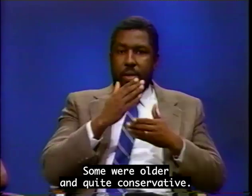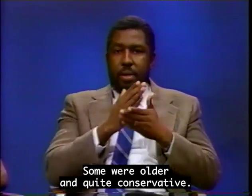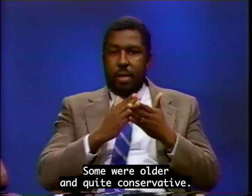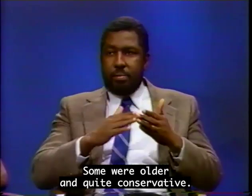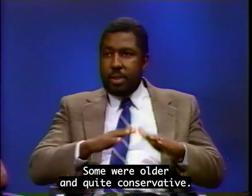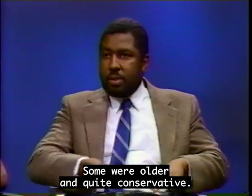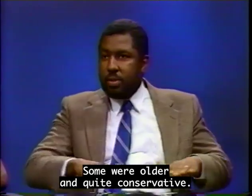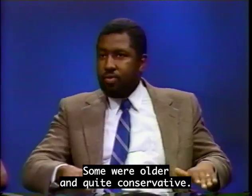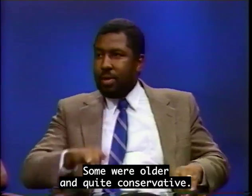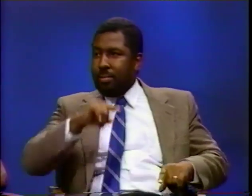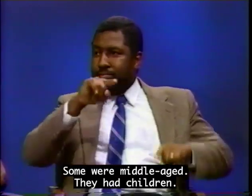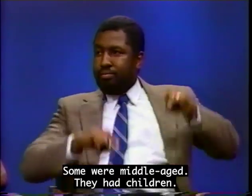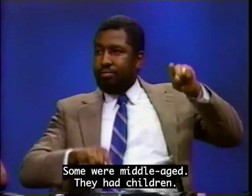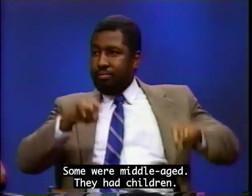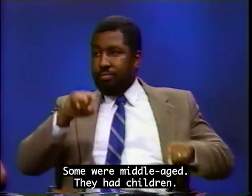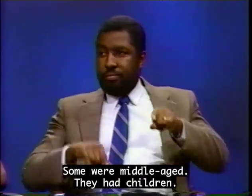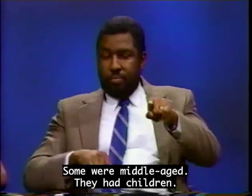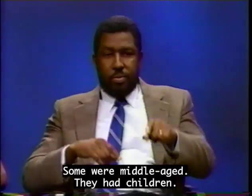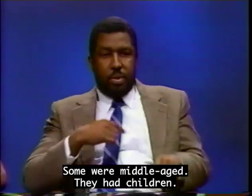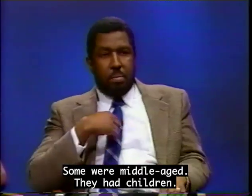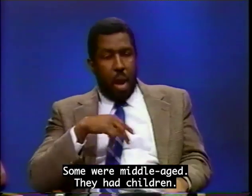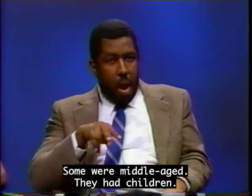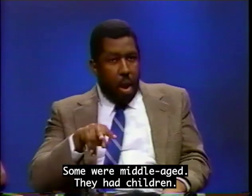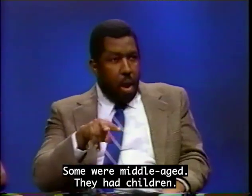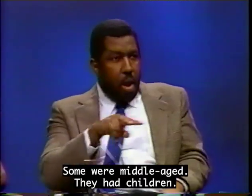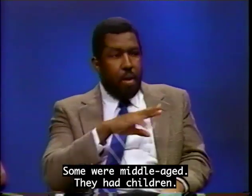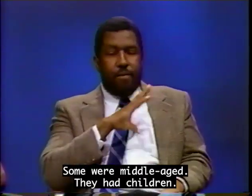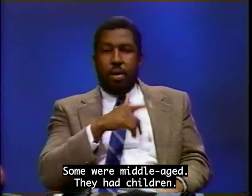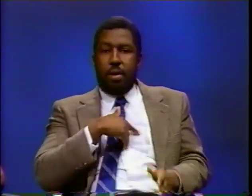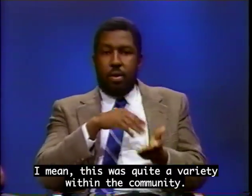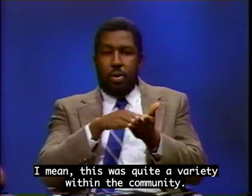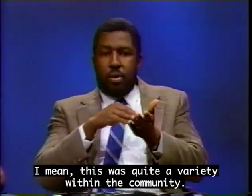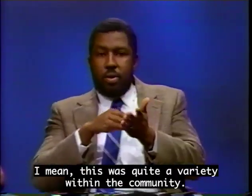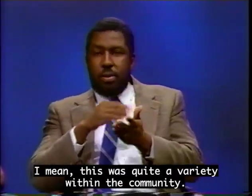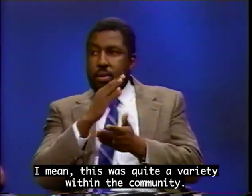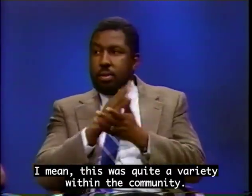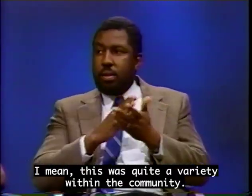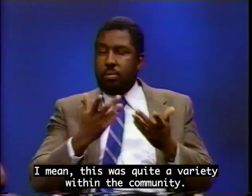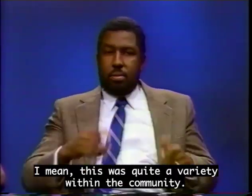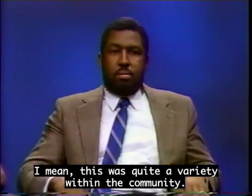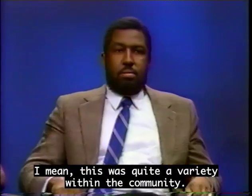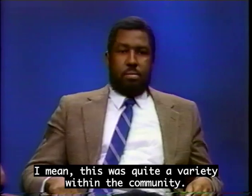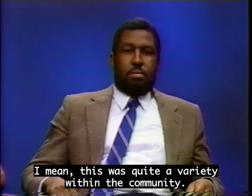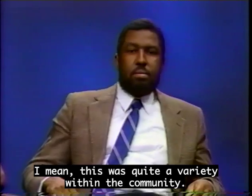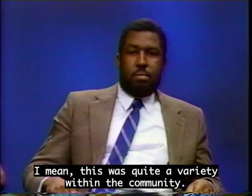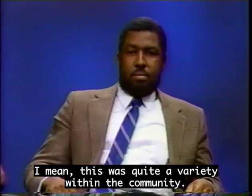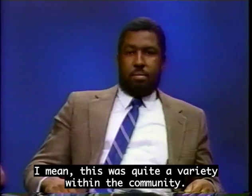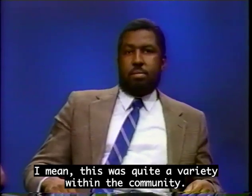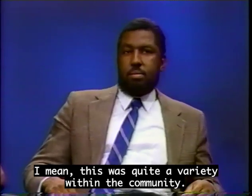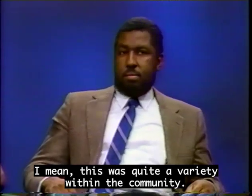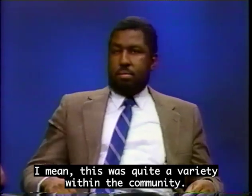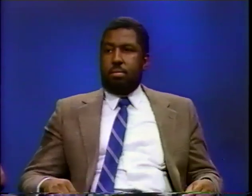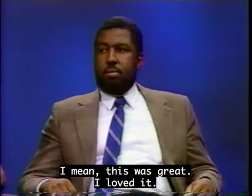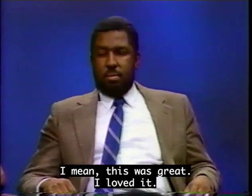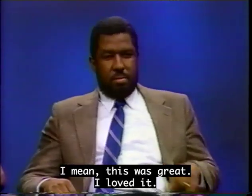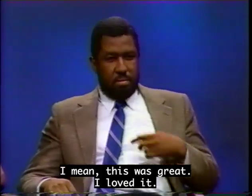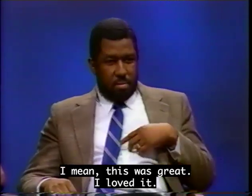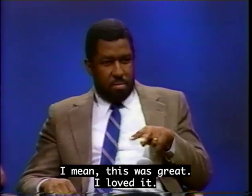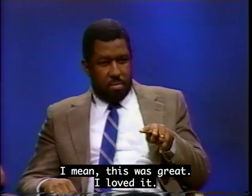older and quite conservative. Some were middle-aged and had children. I mean, this is quite a variety within the community. I mean, this is great. I